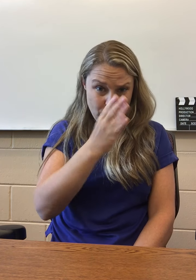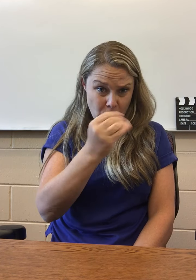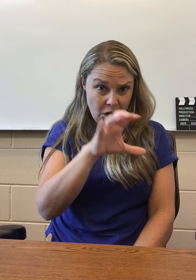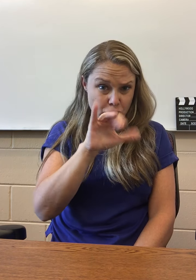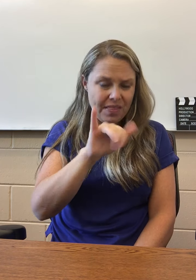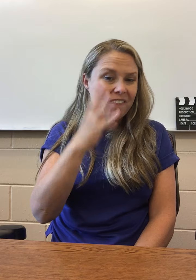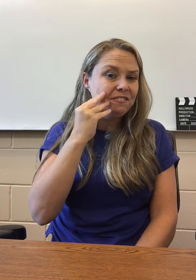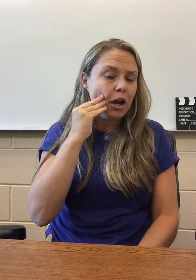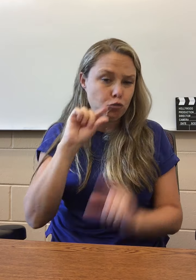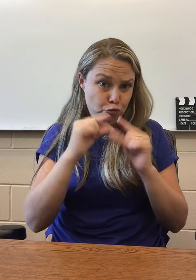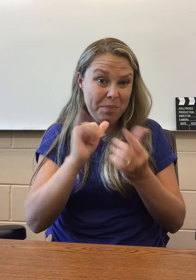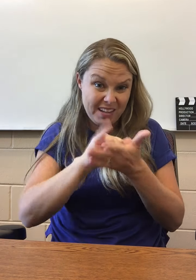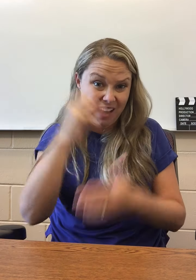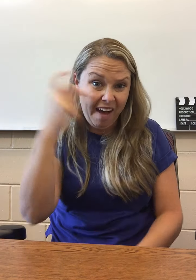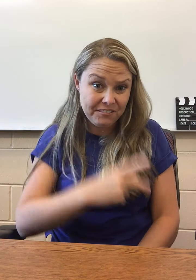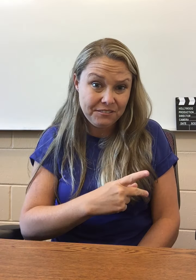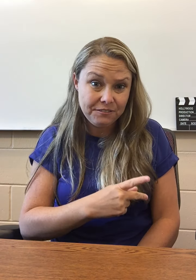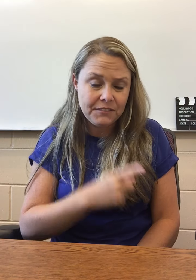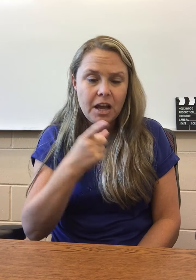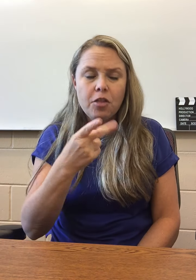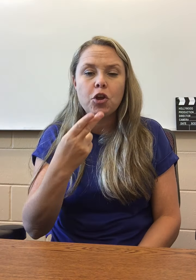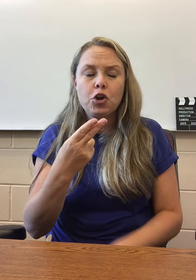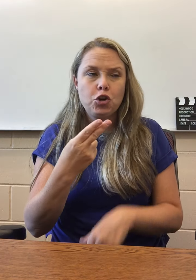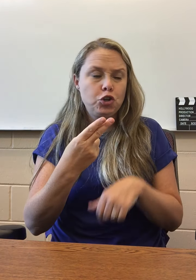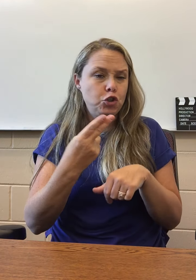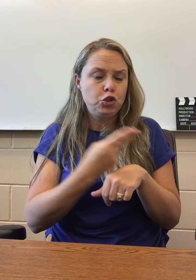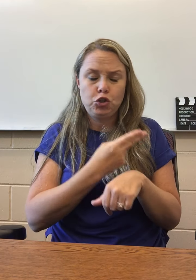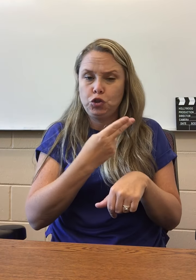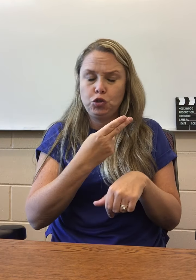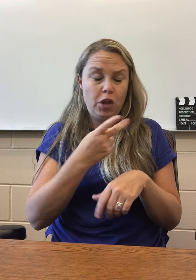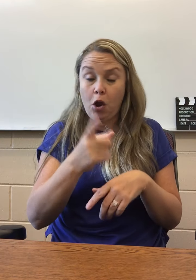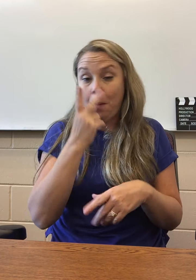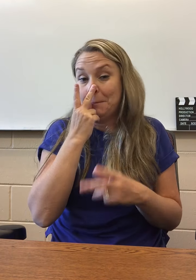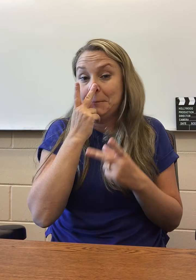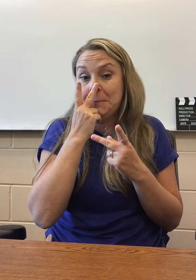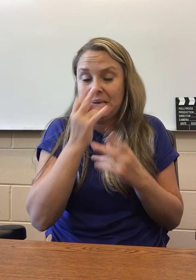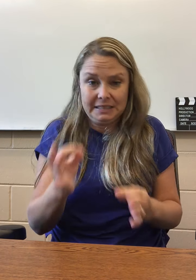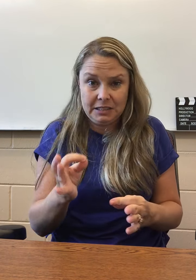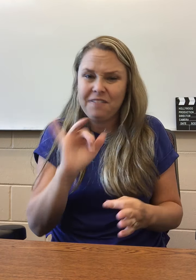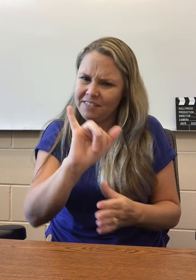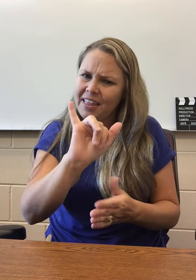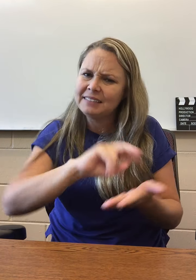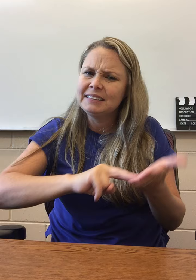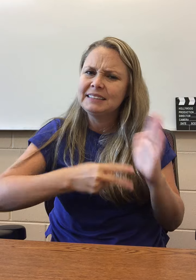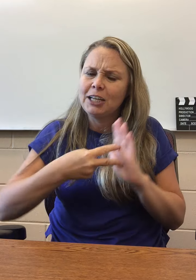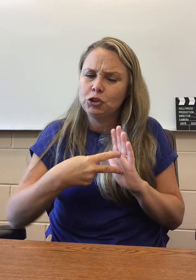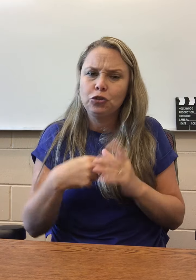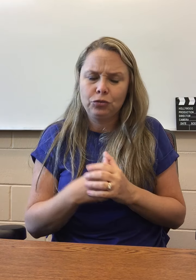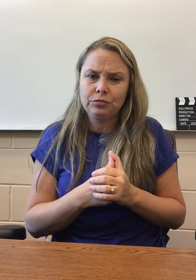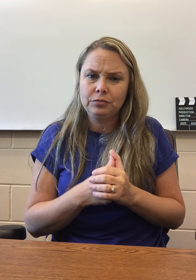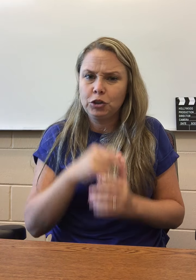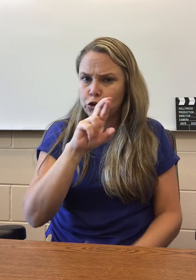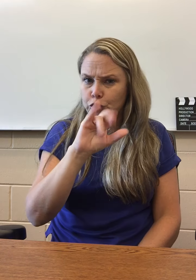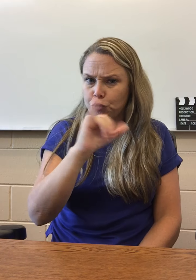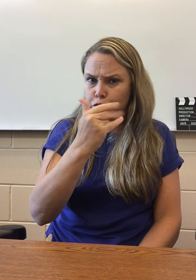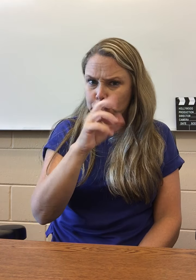know that that's half and they're using david's word they're pissed that's intentional richard corcoran wanted this to happen